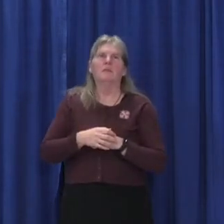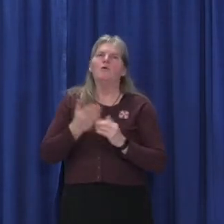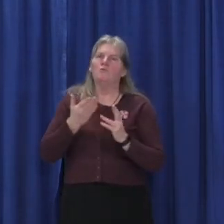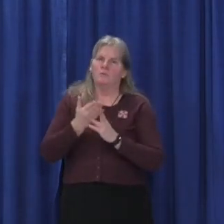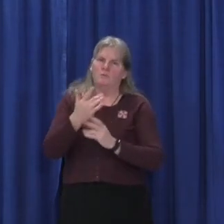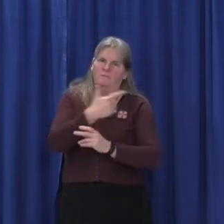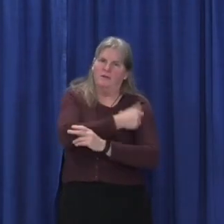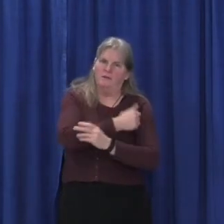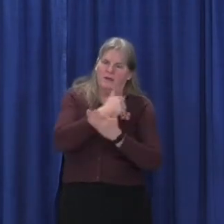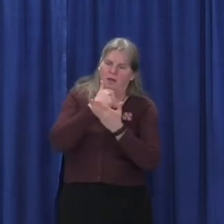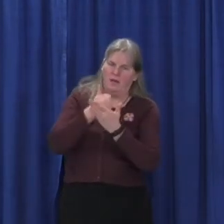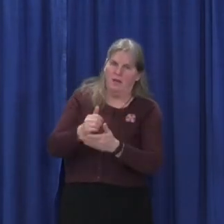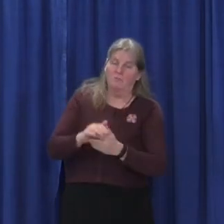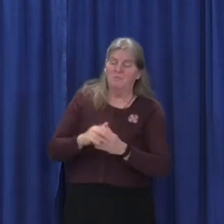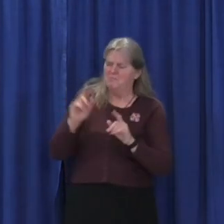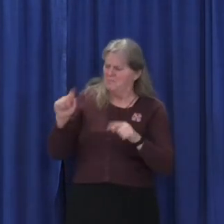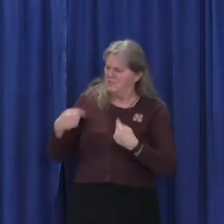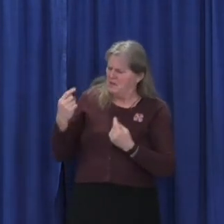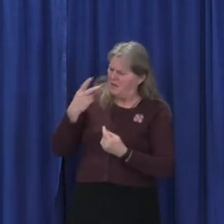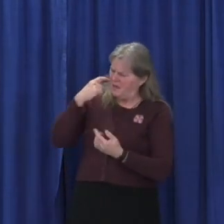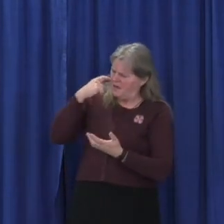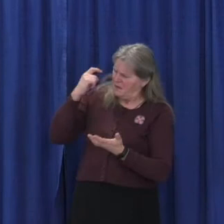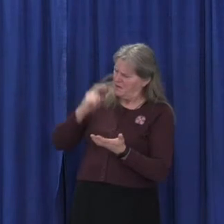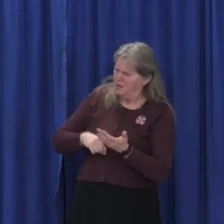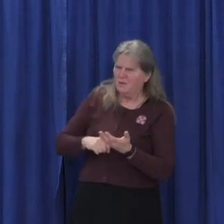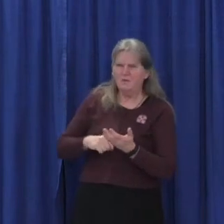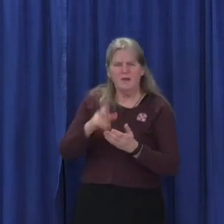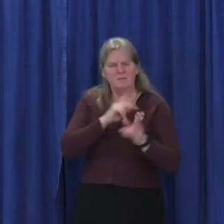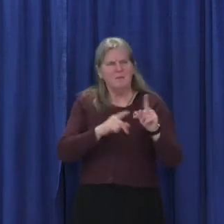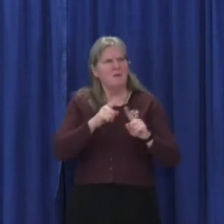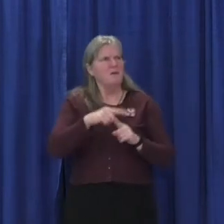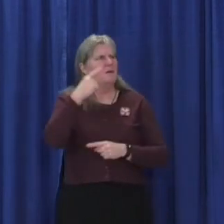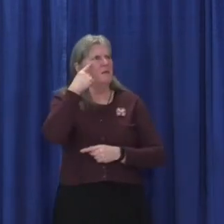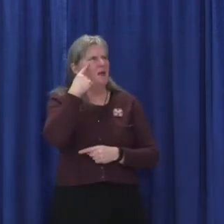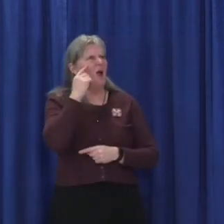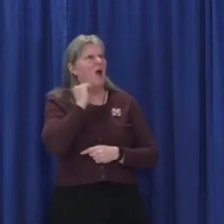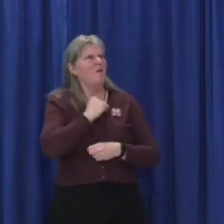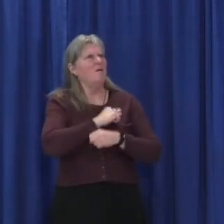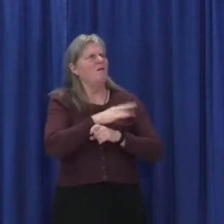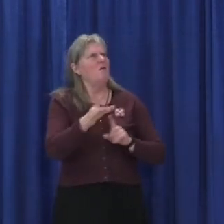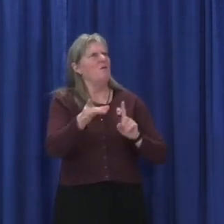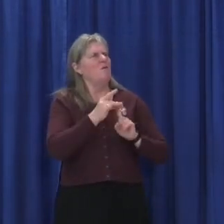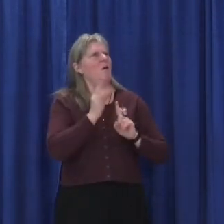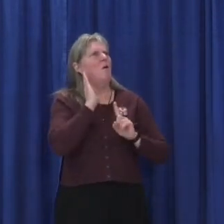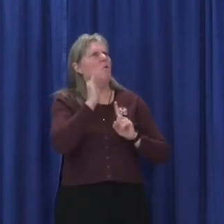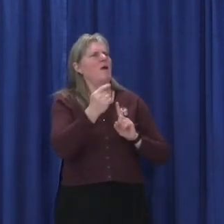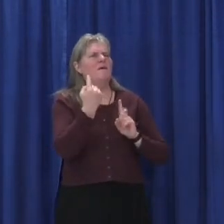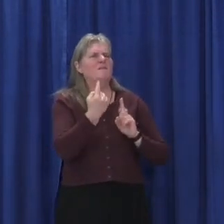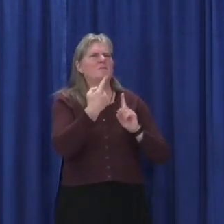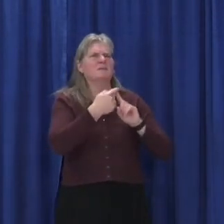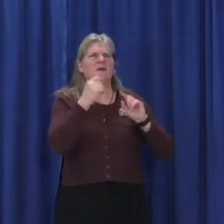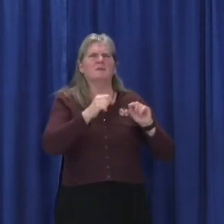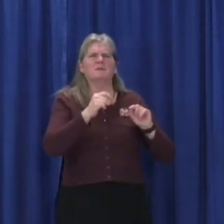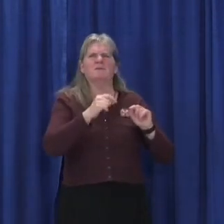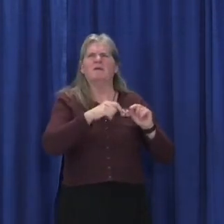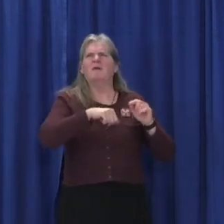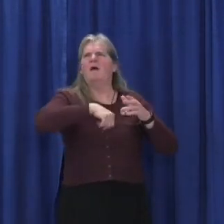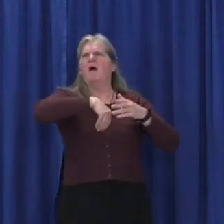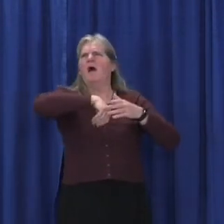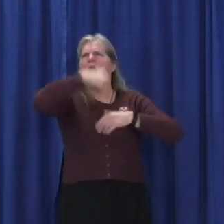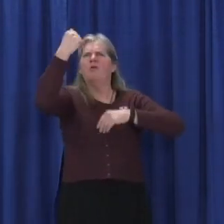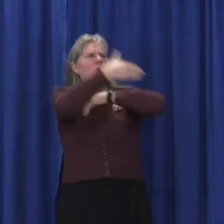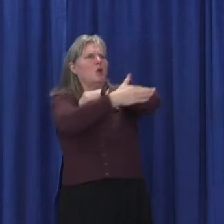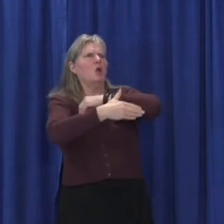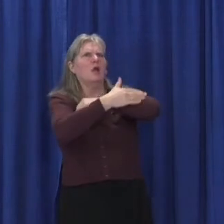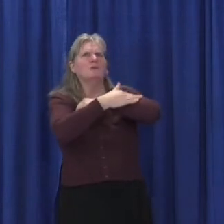time and again throughout this pandemic is people think they're going to get infected by somebody who's foreign or from away